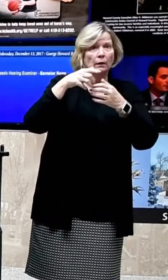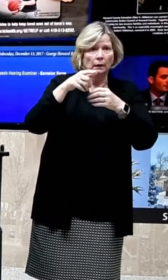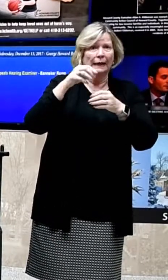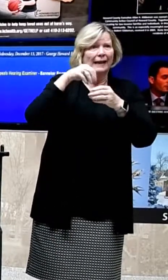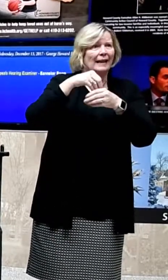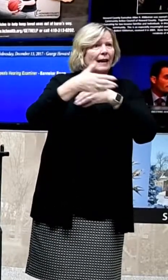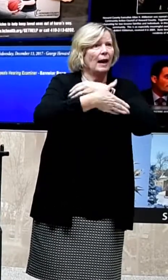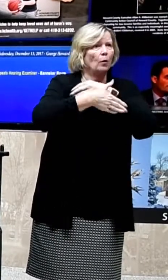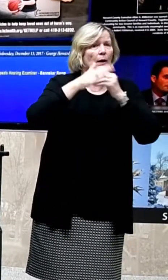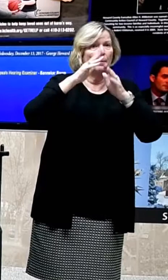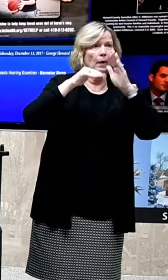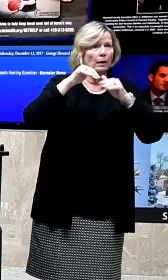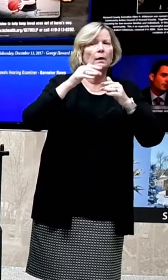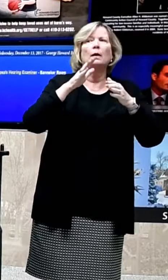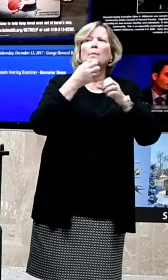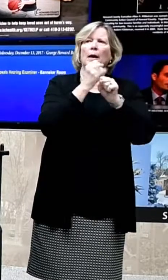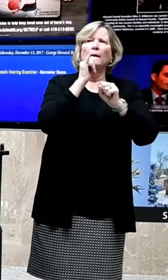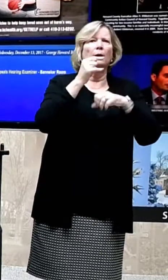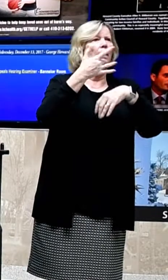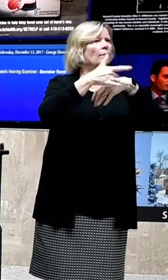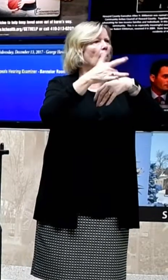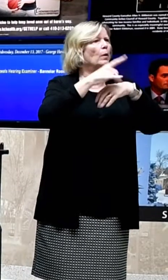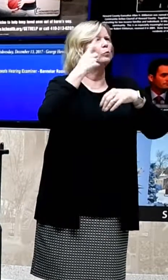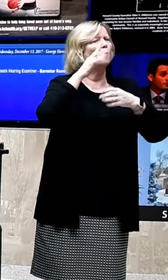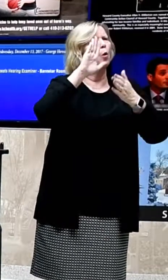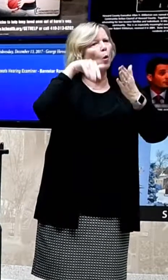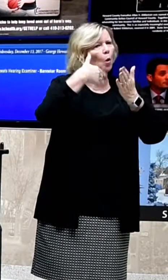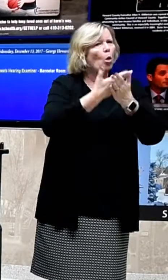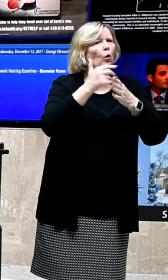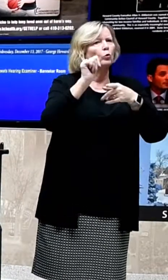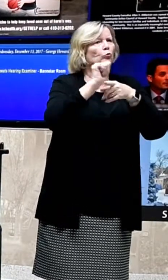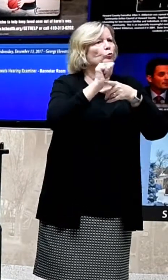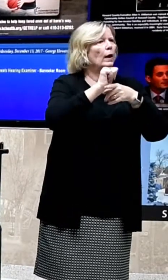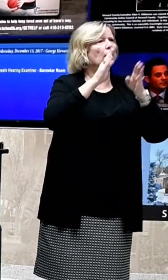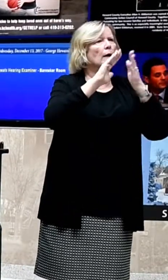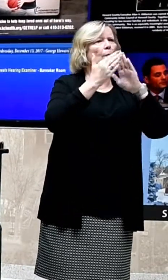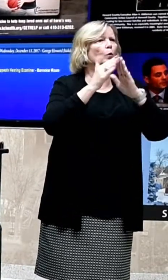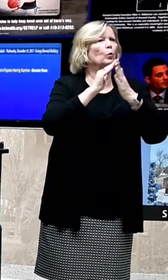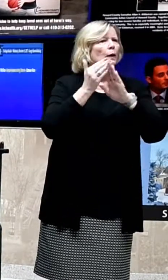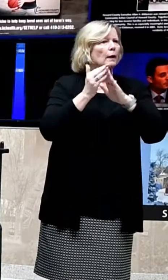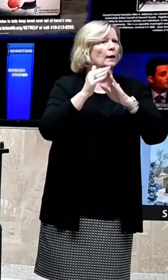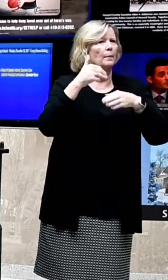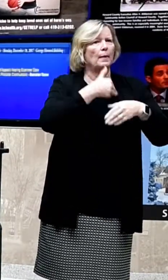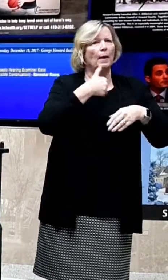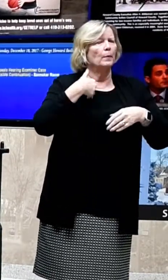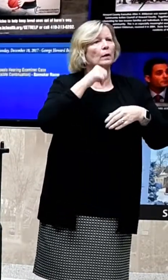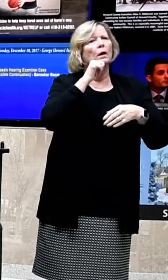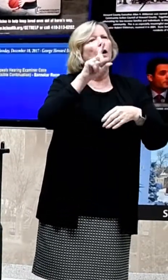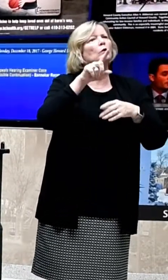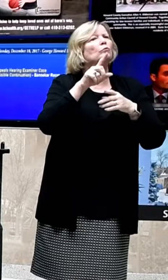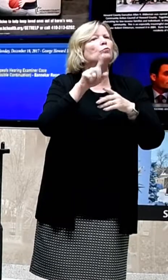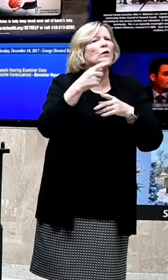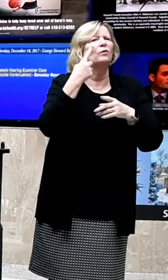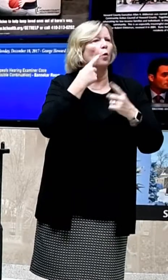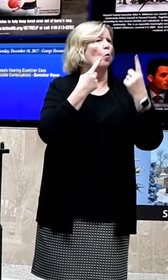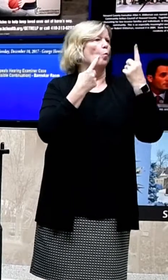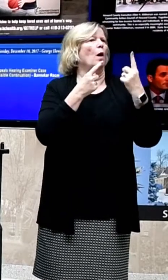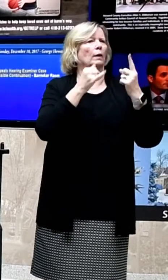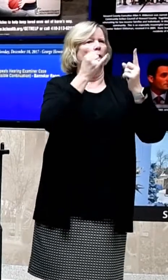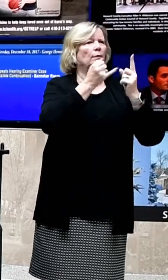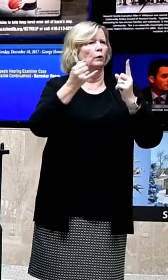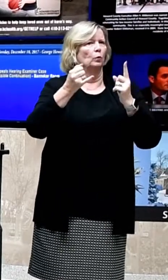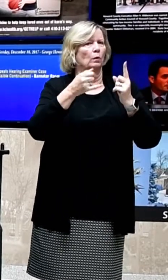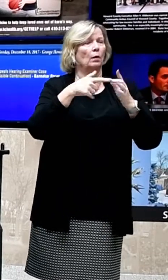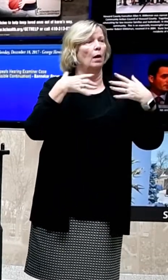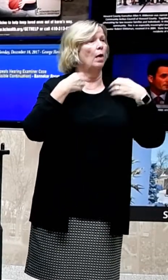naloxone available to all trained community members, not just a single individual. The Health Department